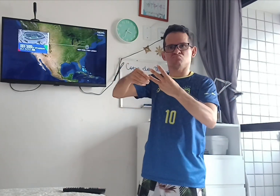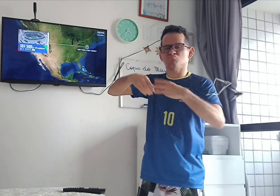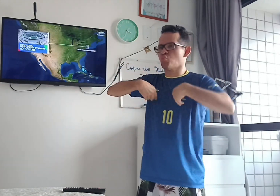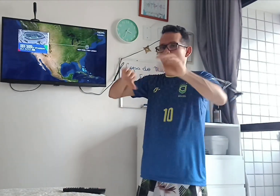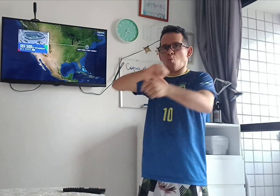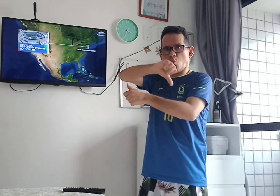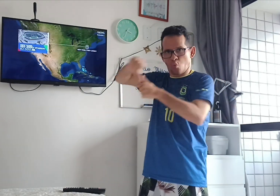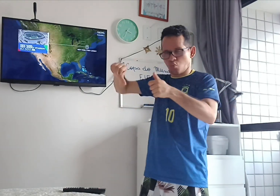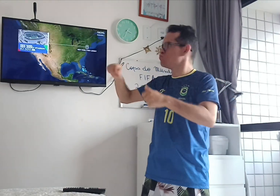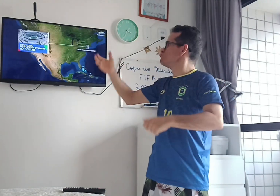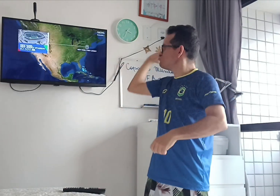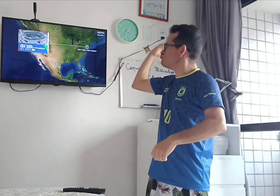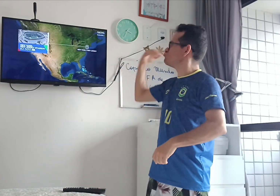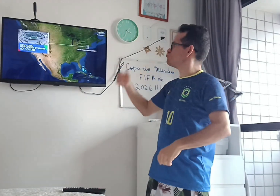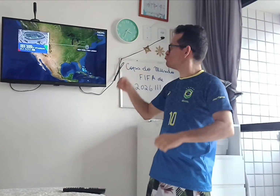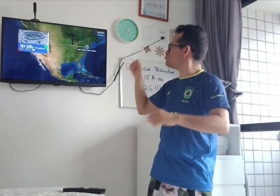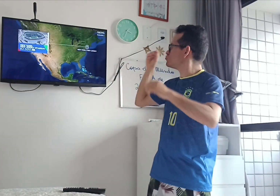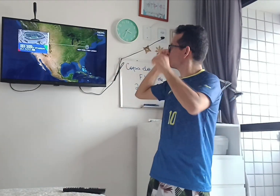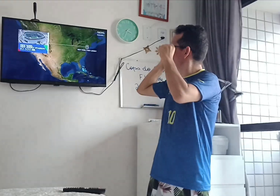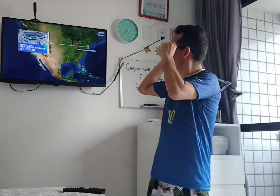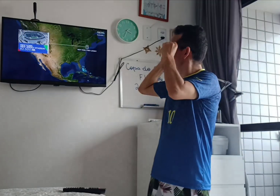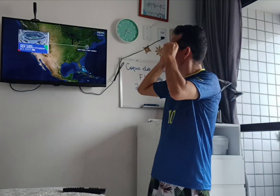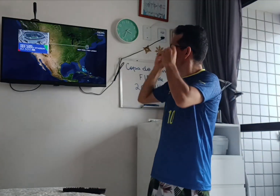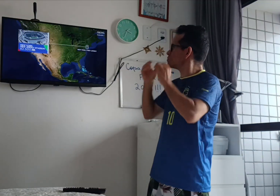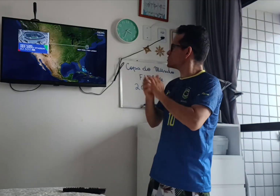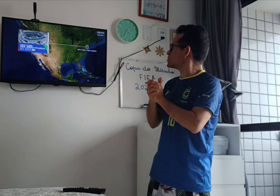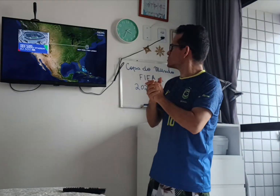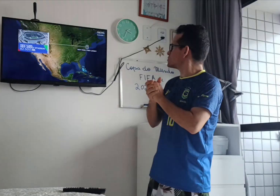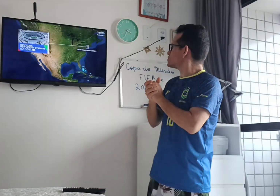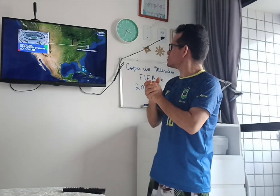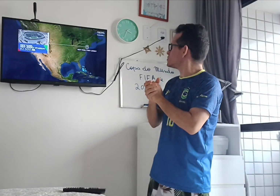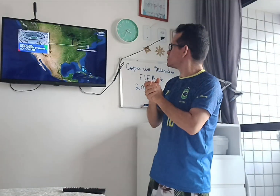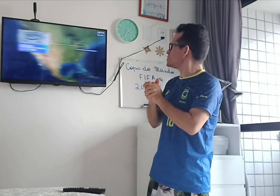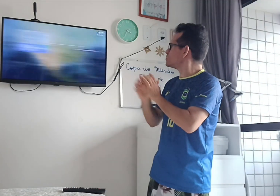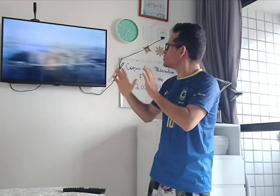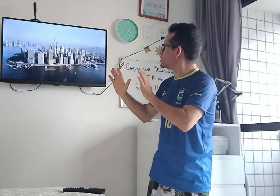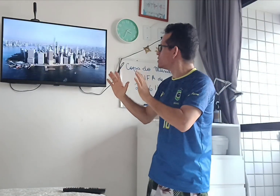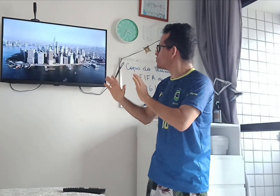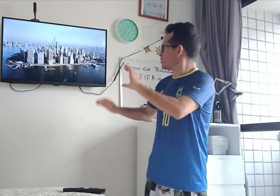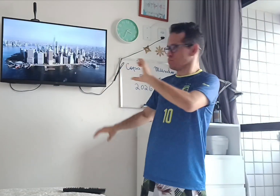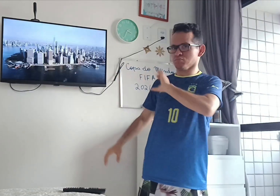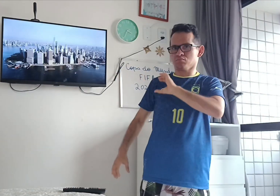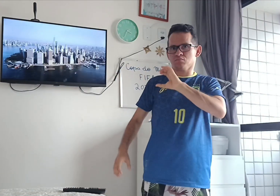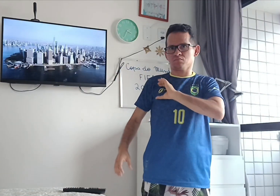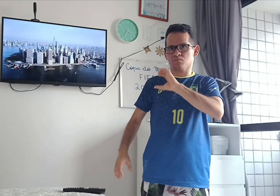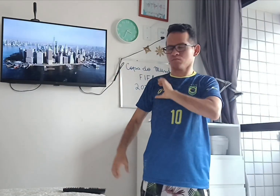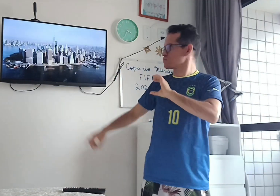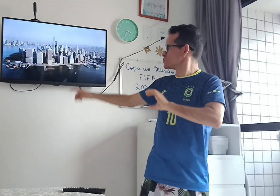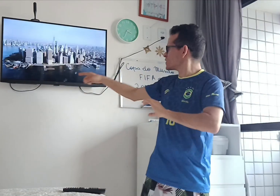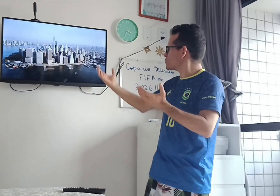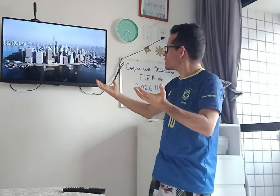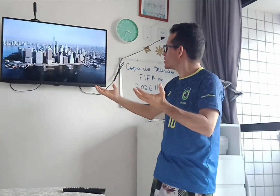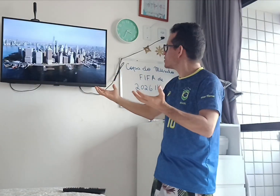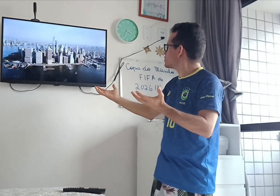capacity 82,500, New York, New Jersey. New York and New Jersey share one of the world's most